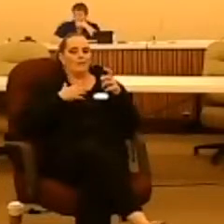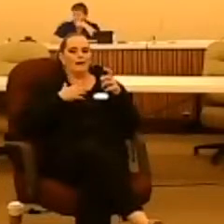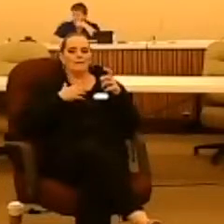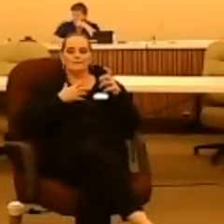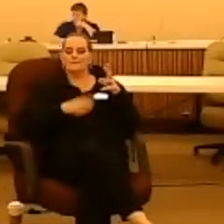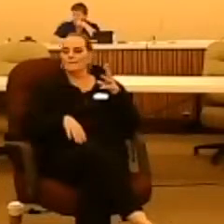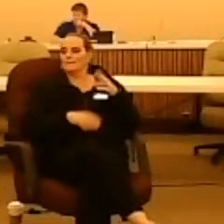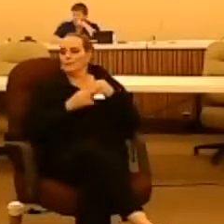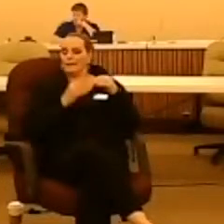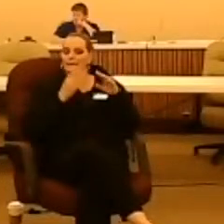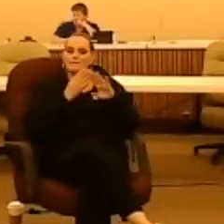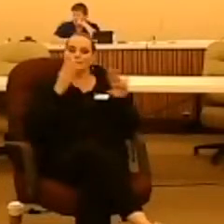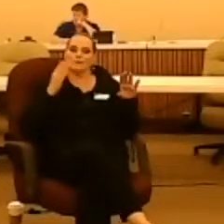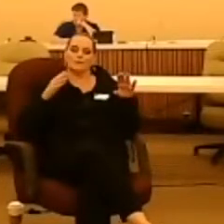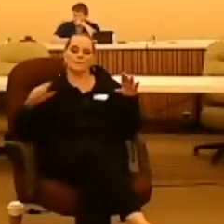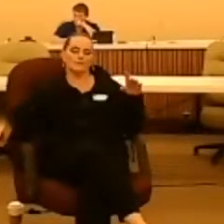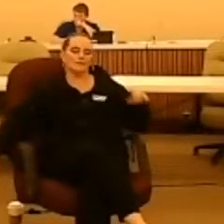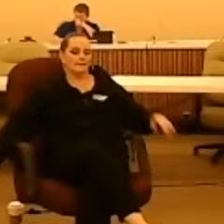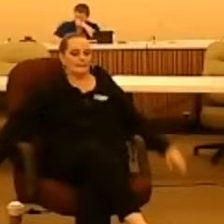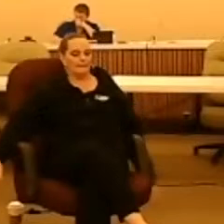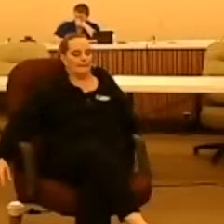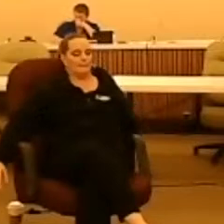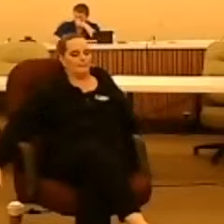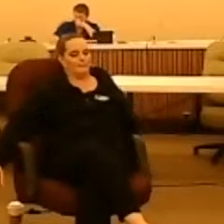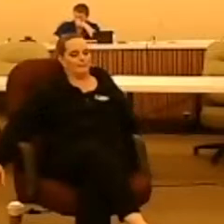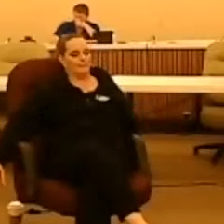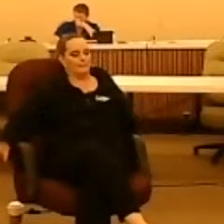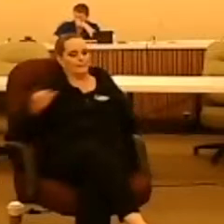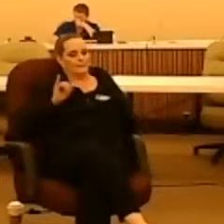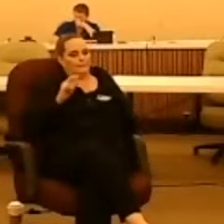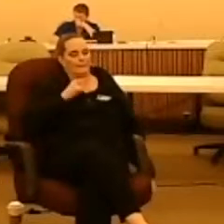He amends it, how's it gonna affect